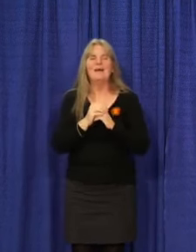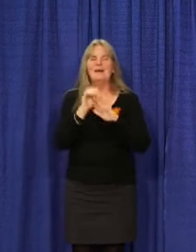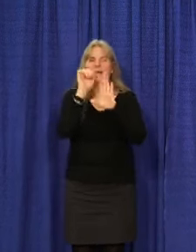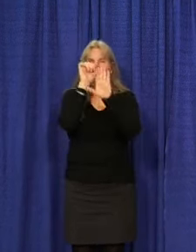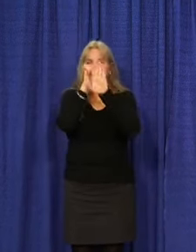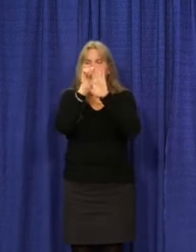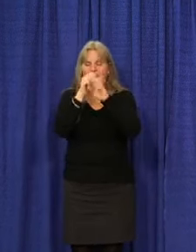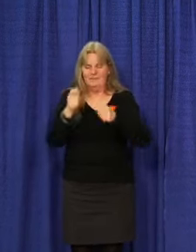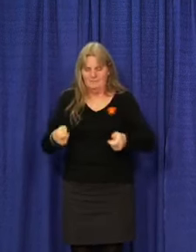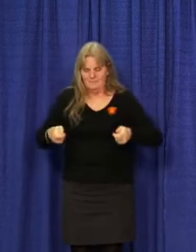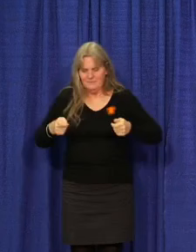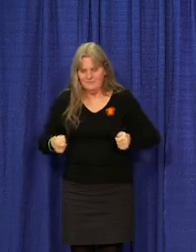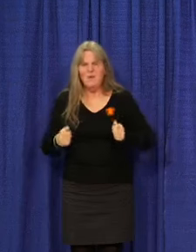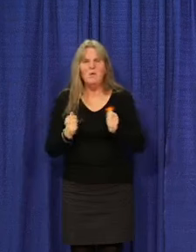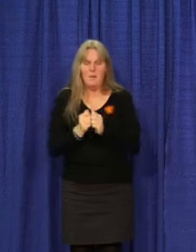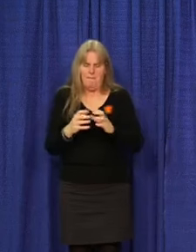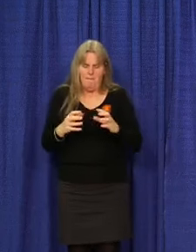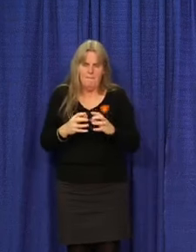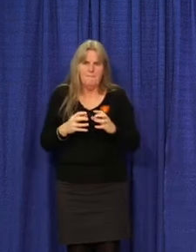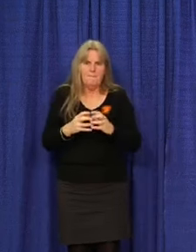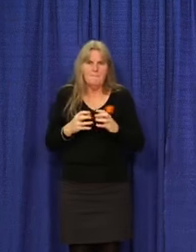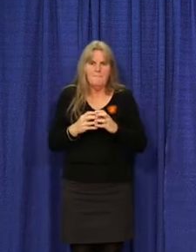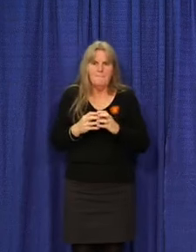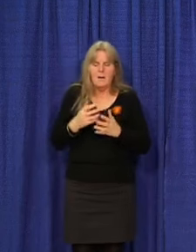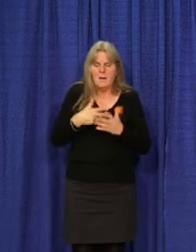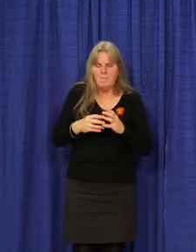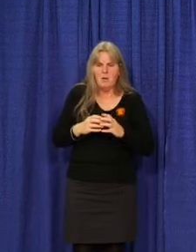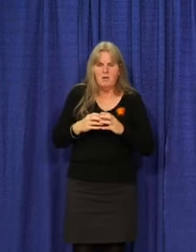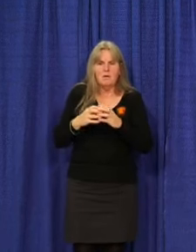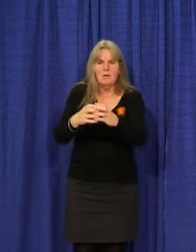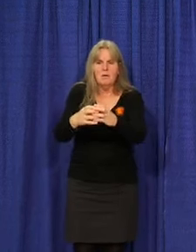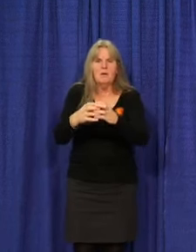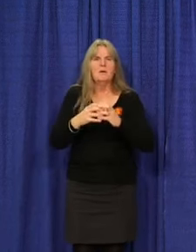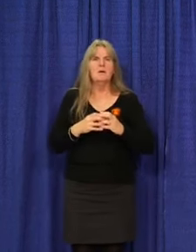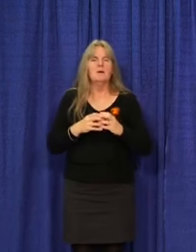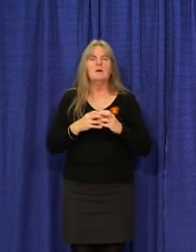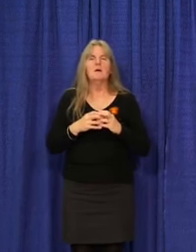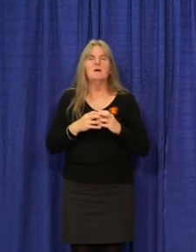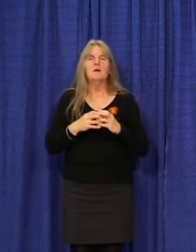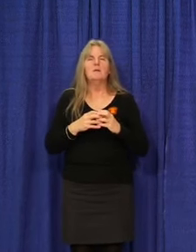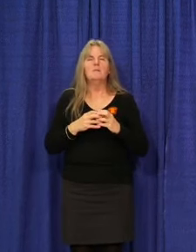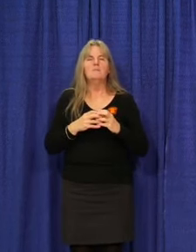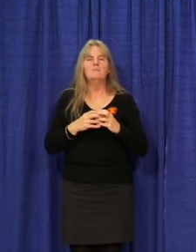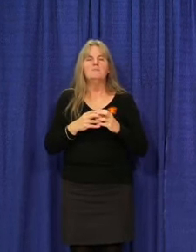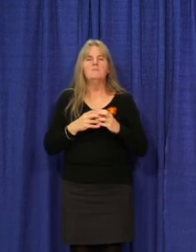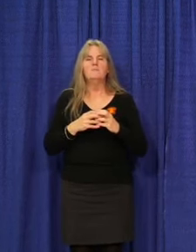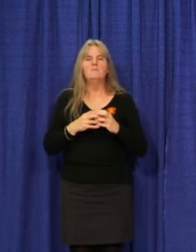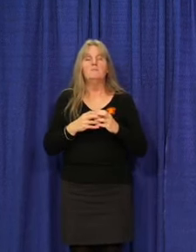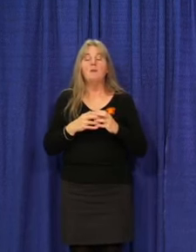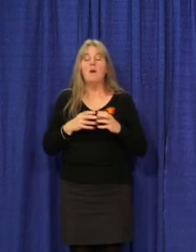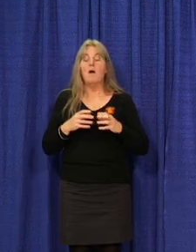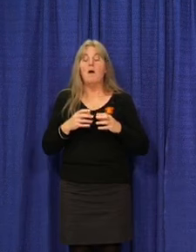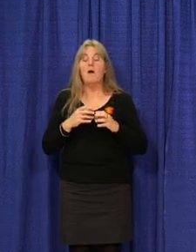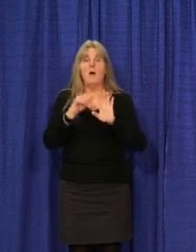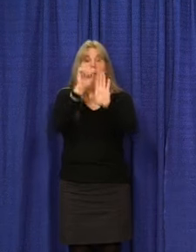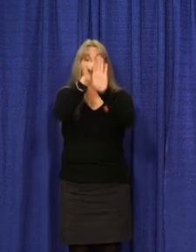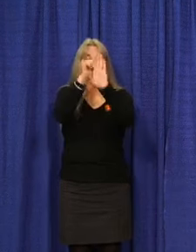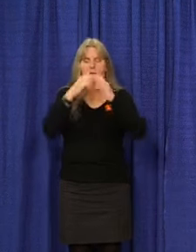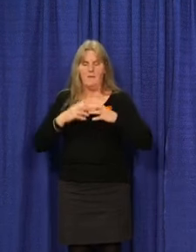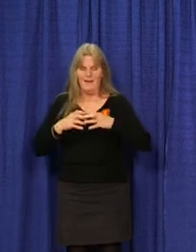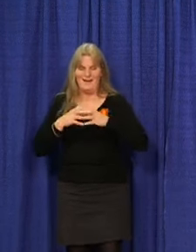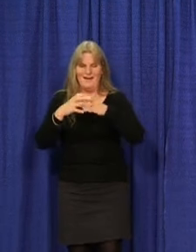with those within their consistent in-person social bubble and not gather on or crowd